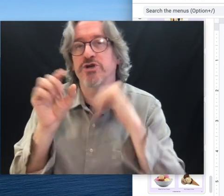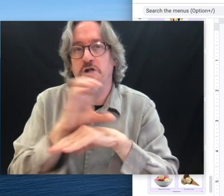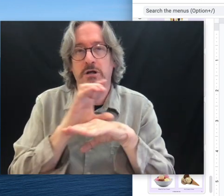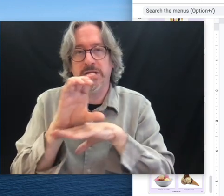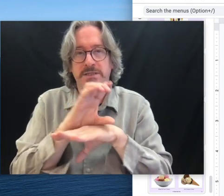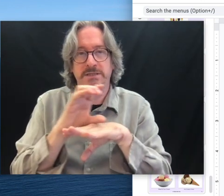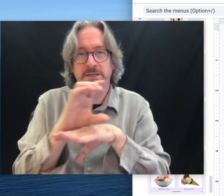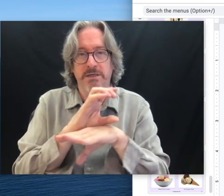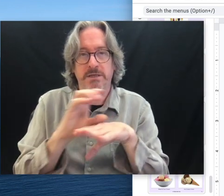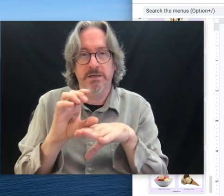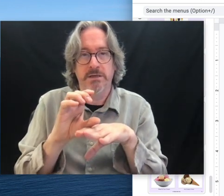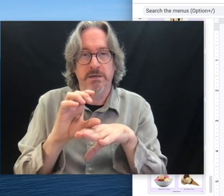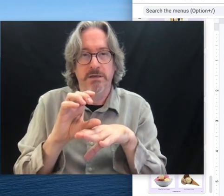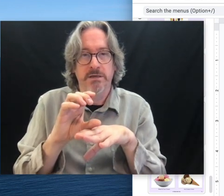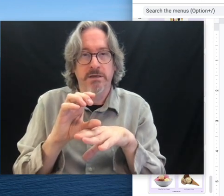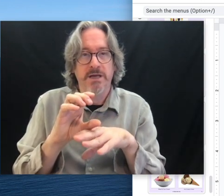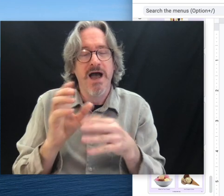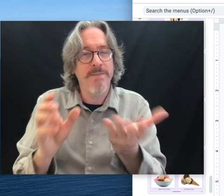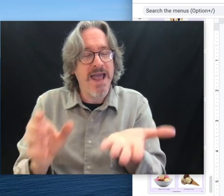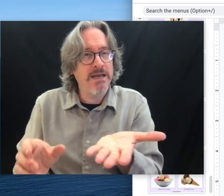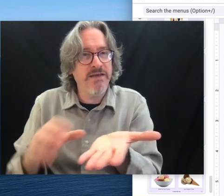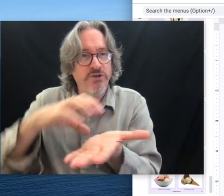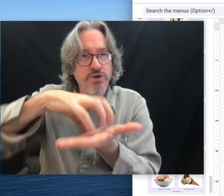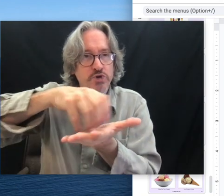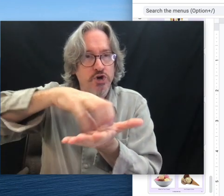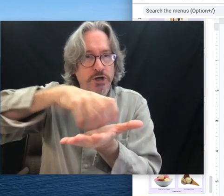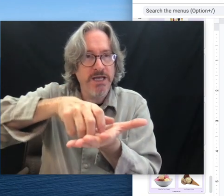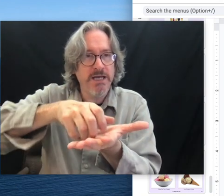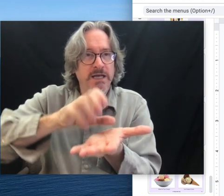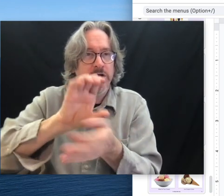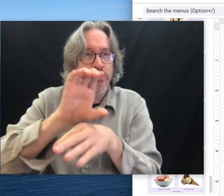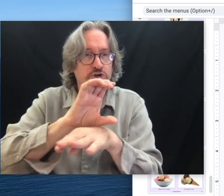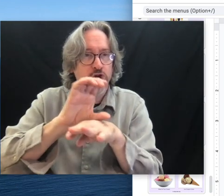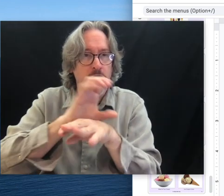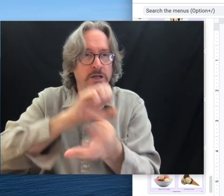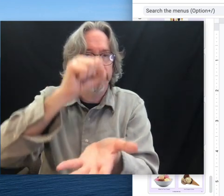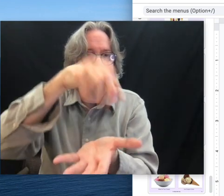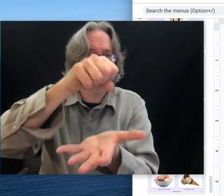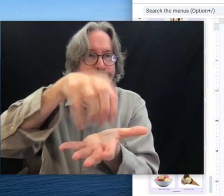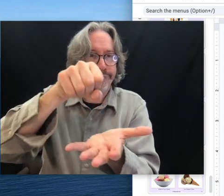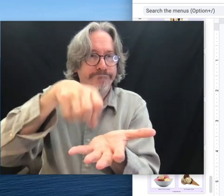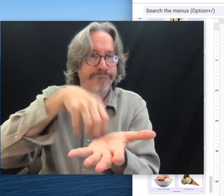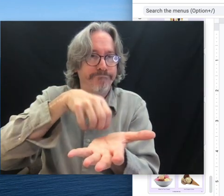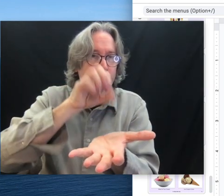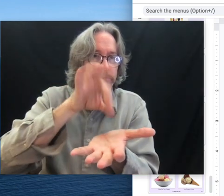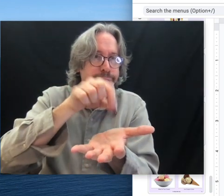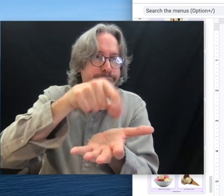candy, chocolate. And if you do cookie, chocolate,